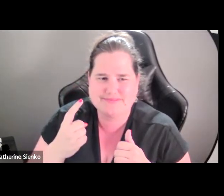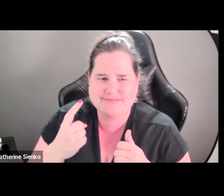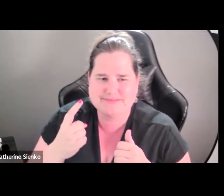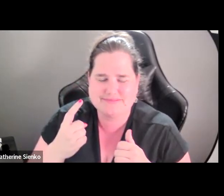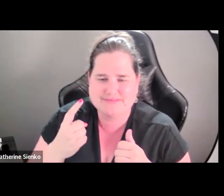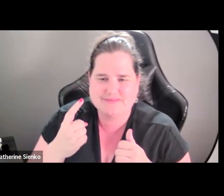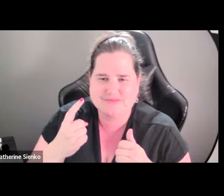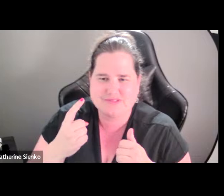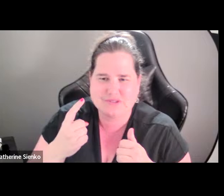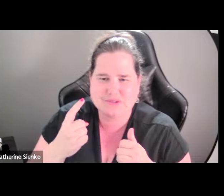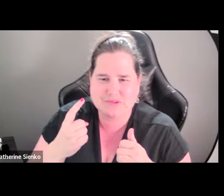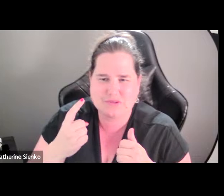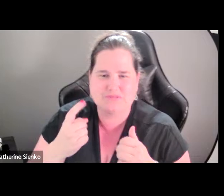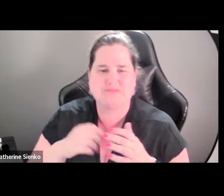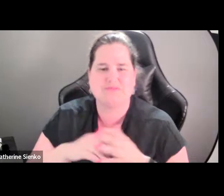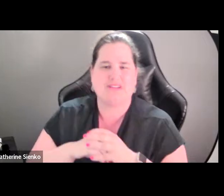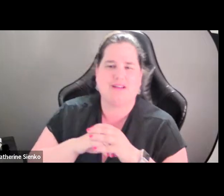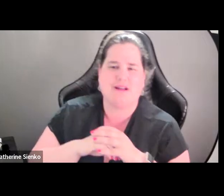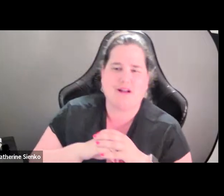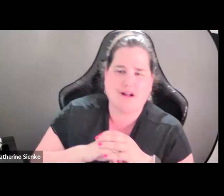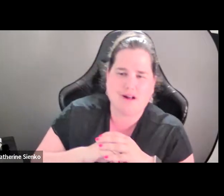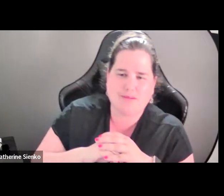Hello, everyone.